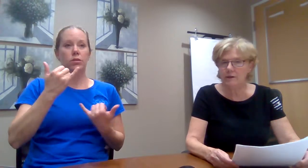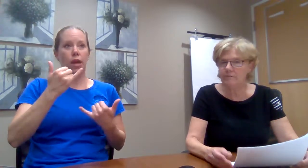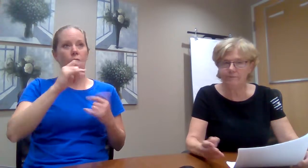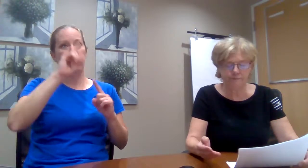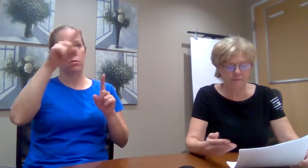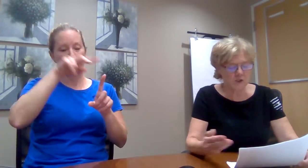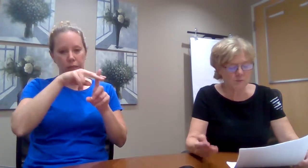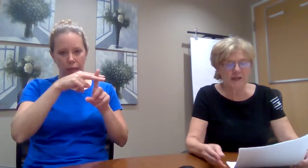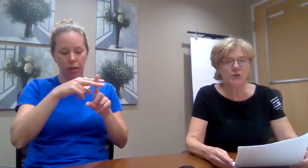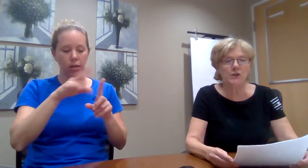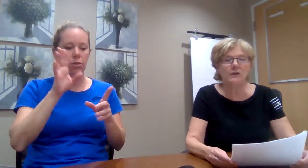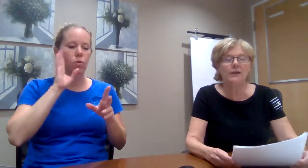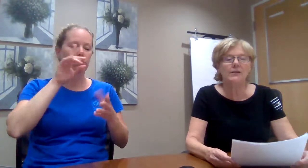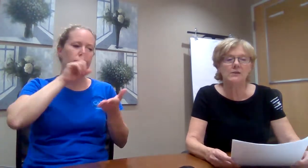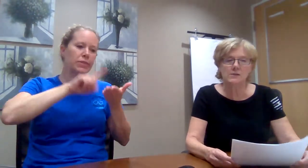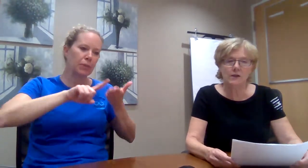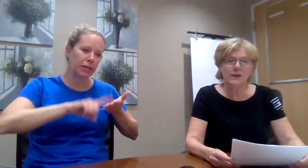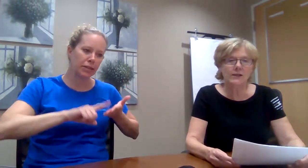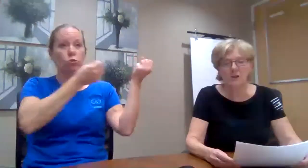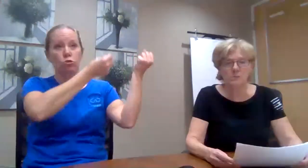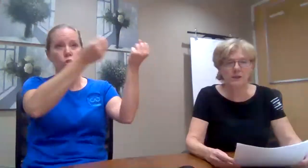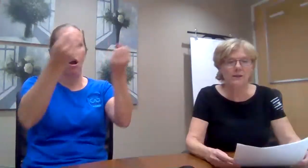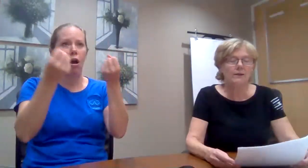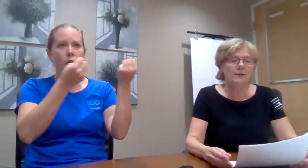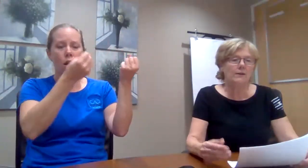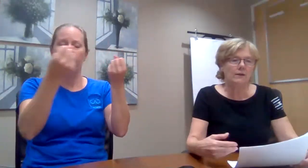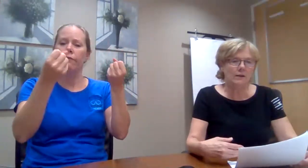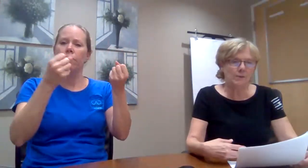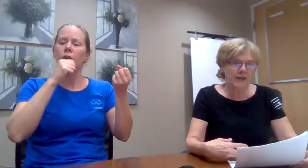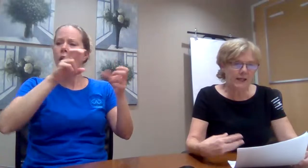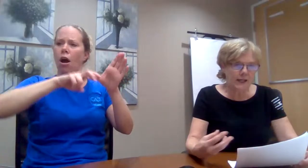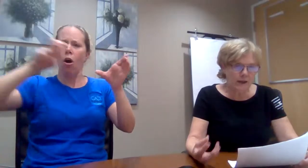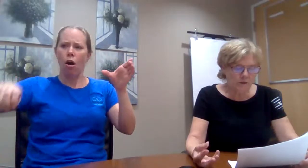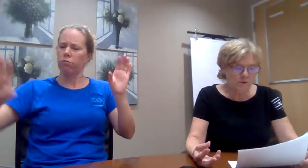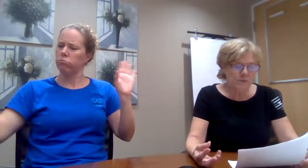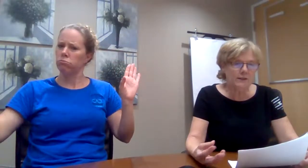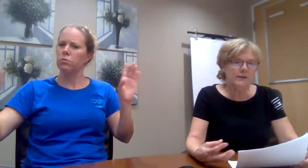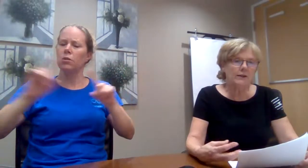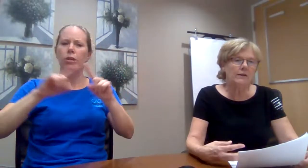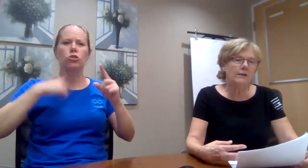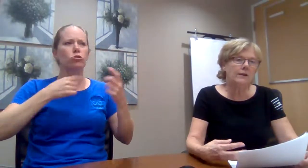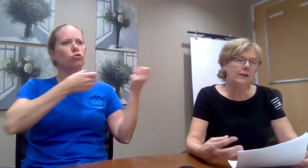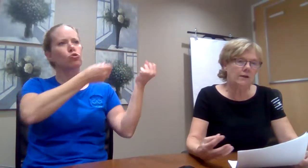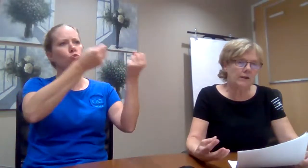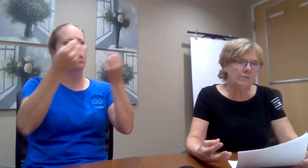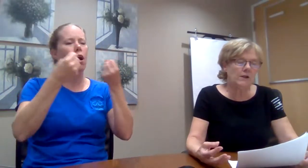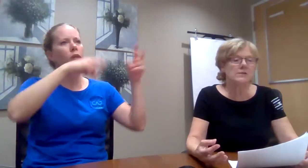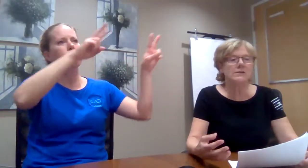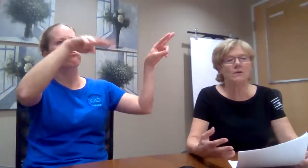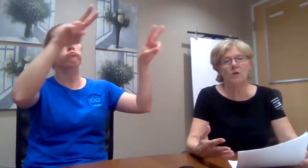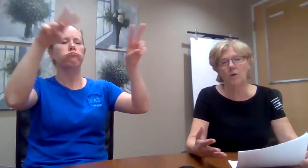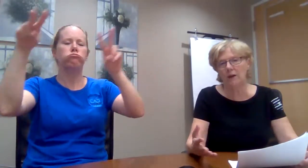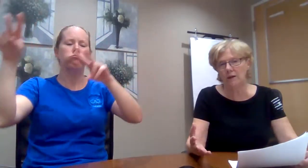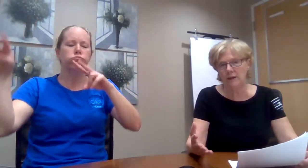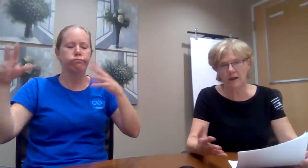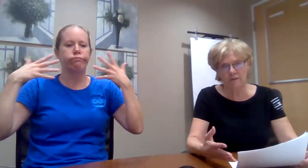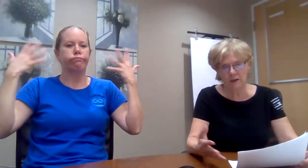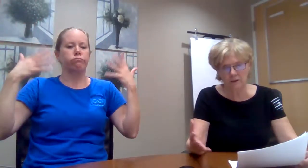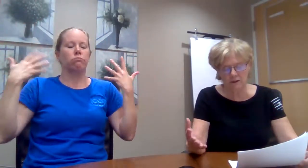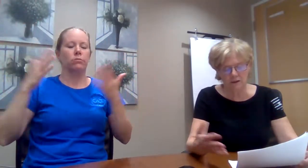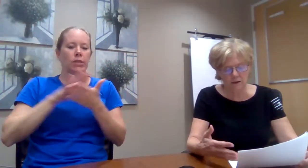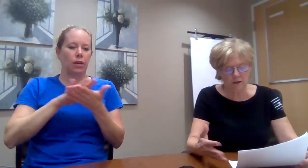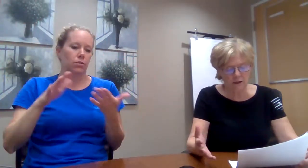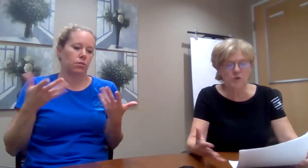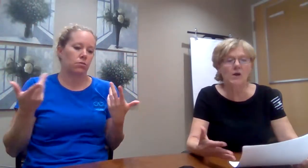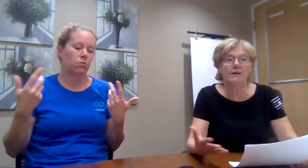safety inspection. Starting now, just be them getting out of the building, getting on the bus and going and